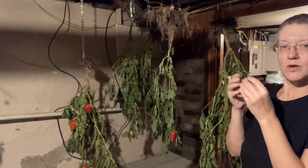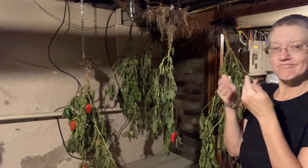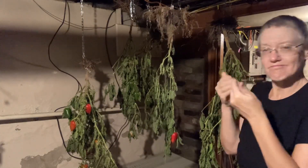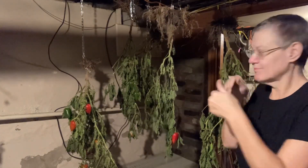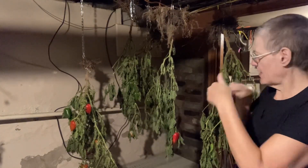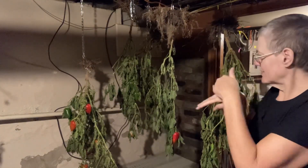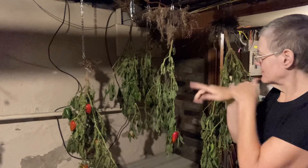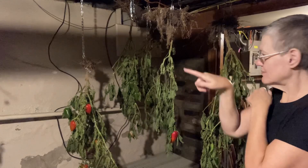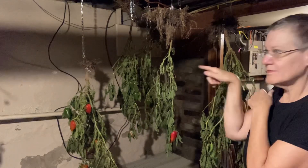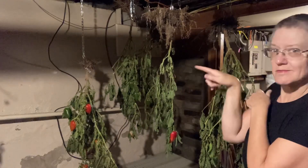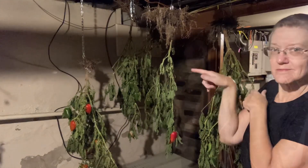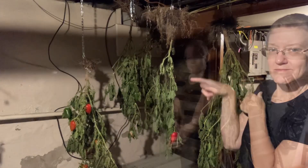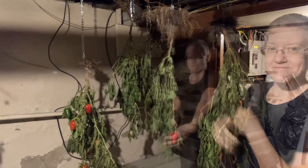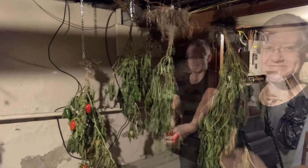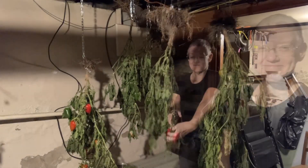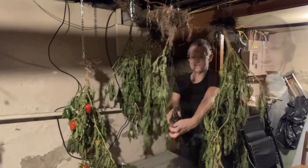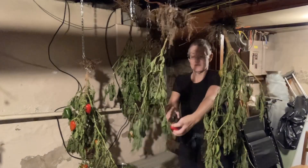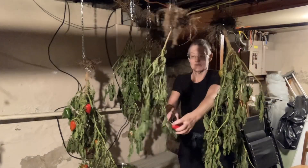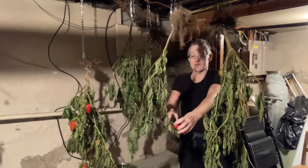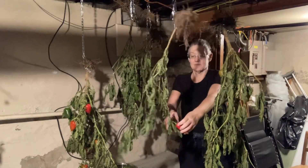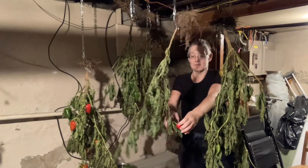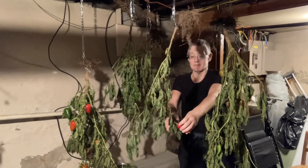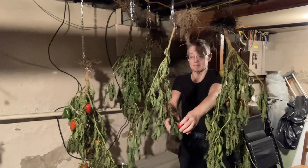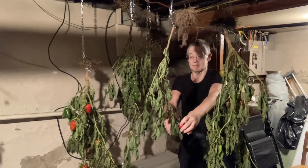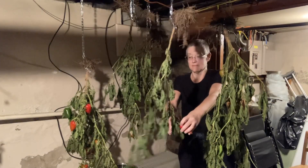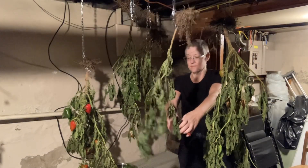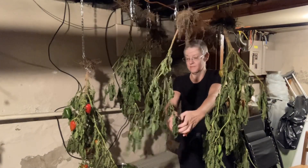Let's go take care of these two since there's not much on them.